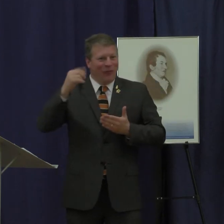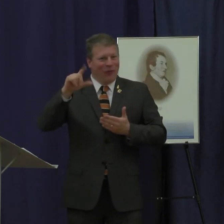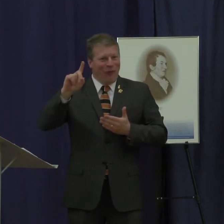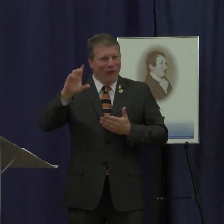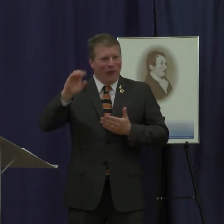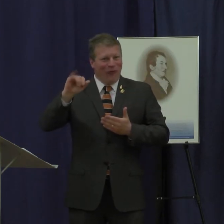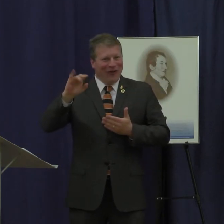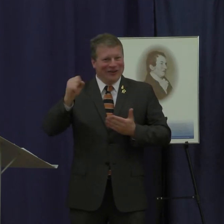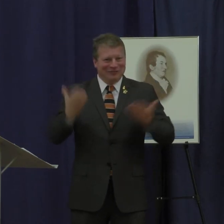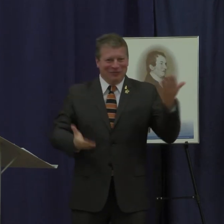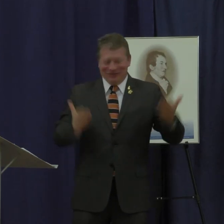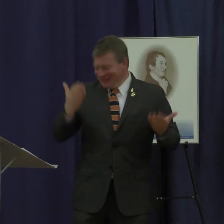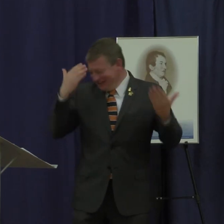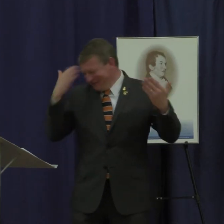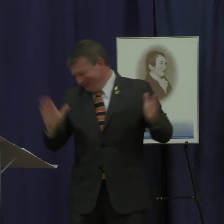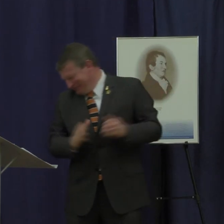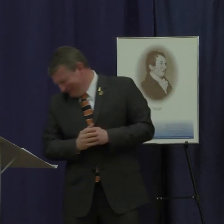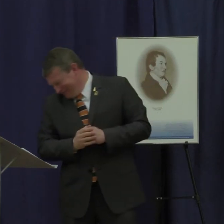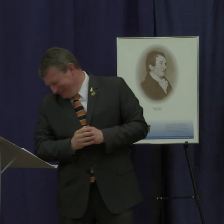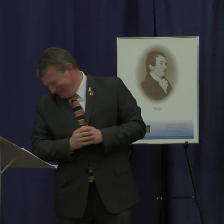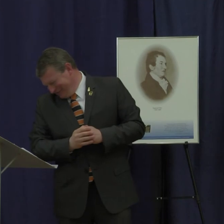I hope there's some gold coins in there, you never know.